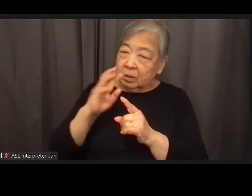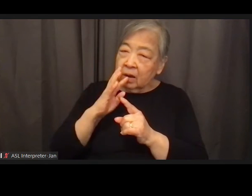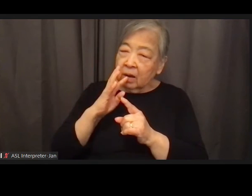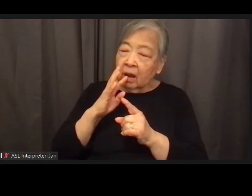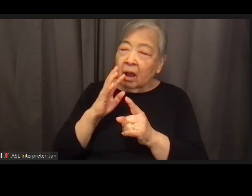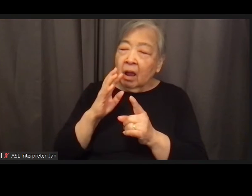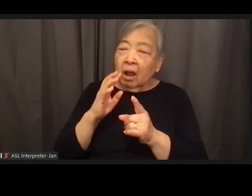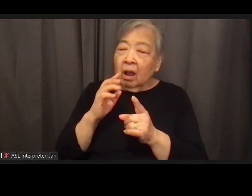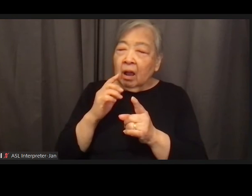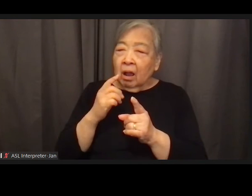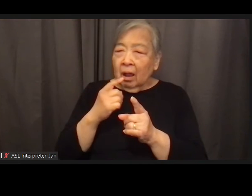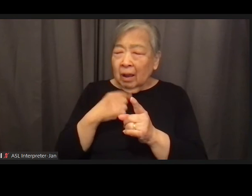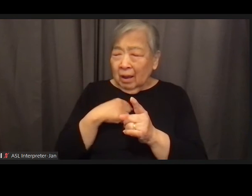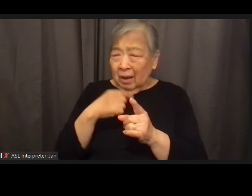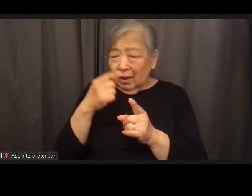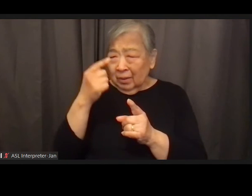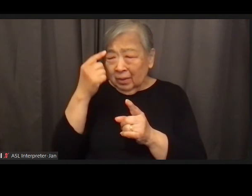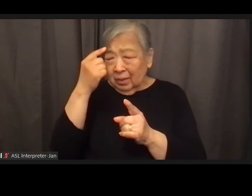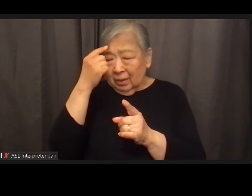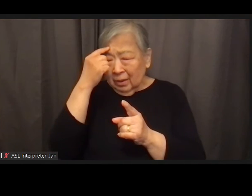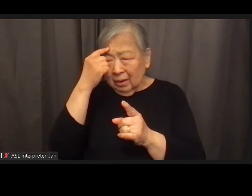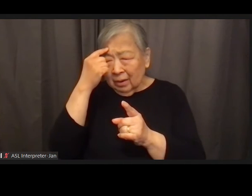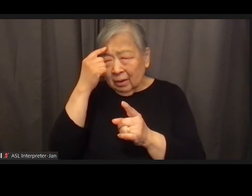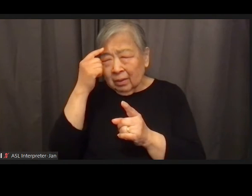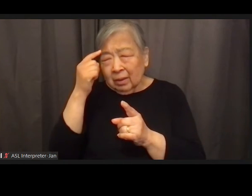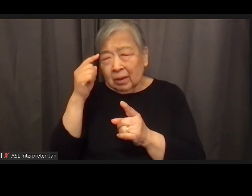Yeah, I think so, because